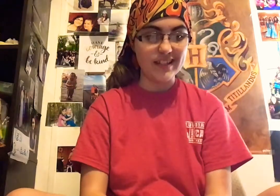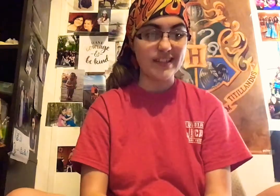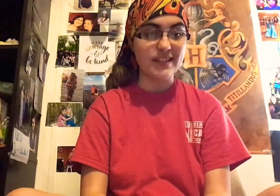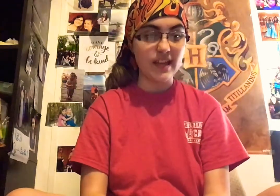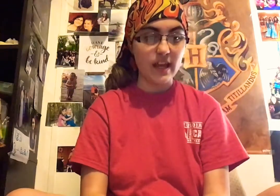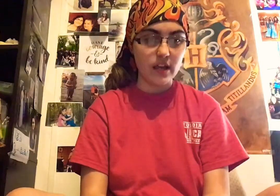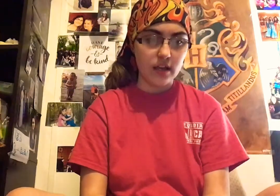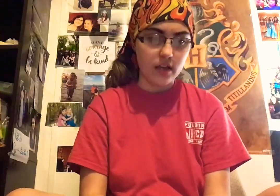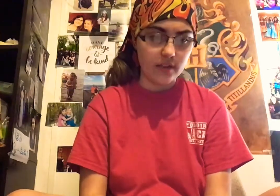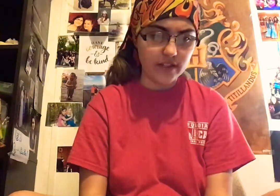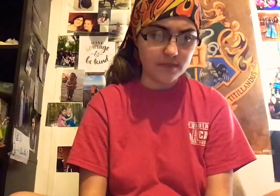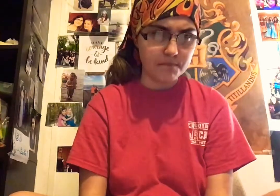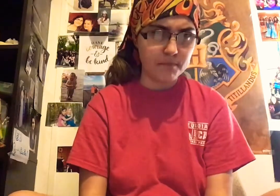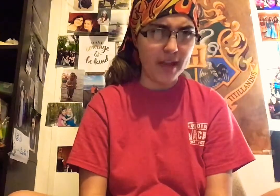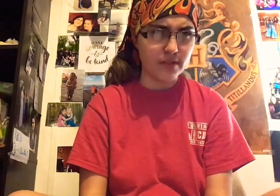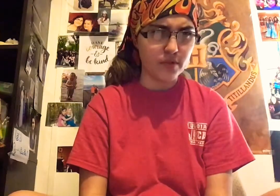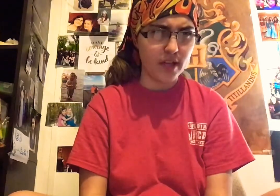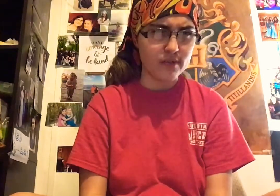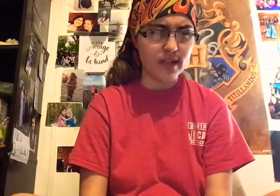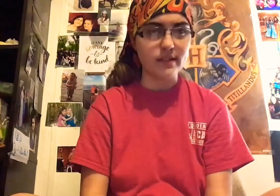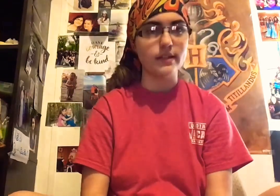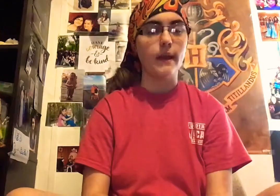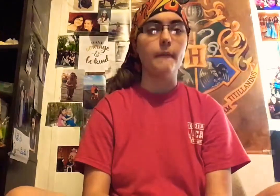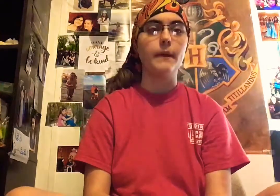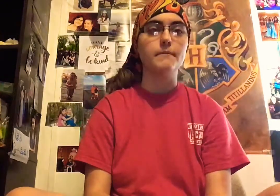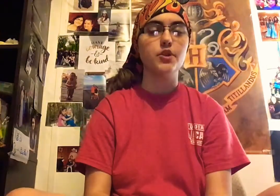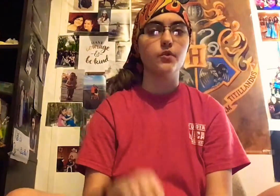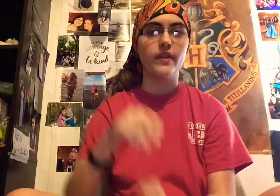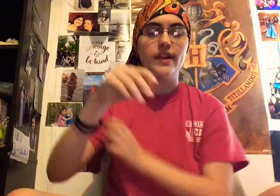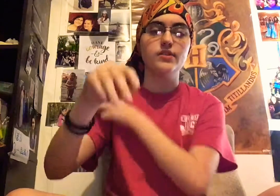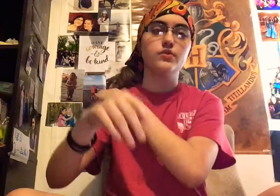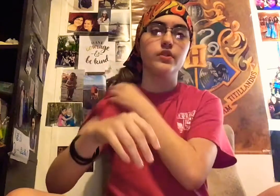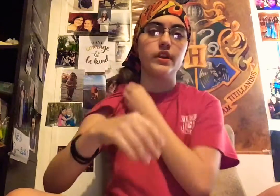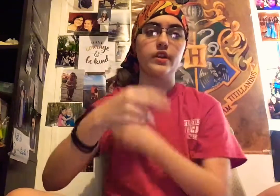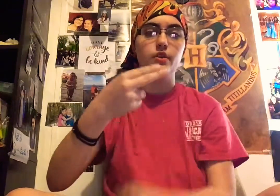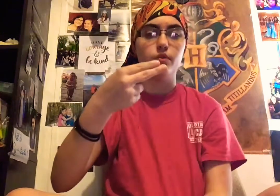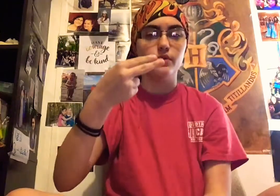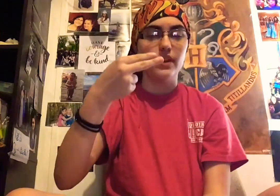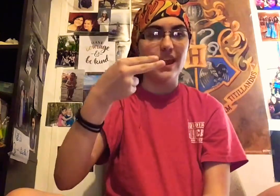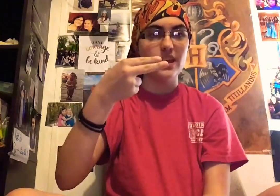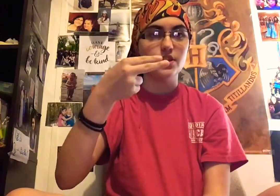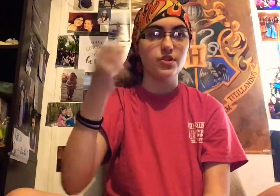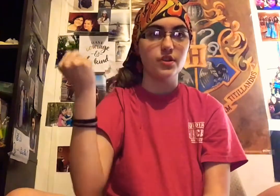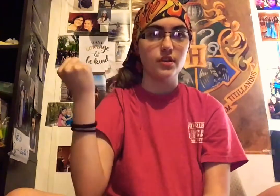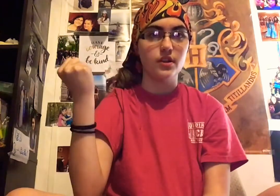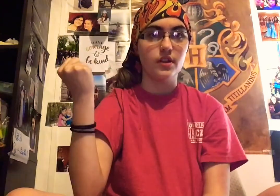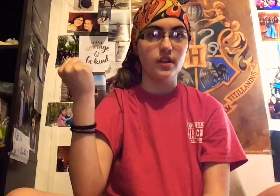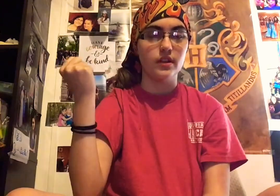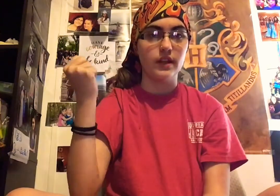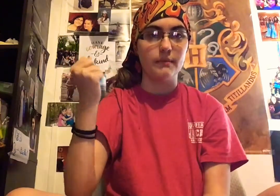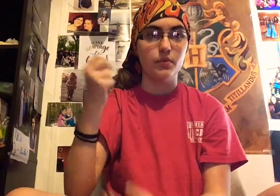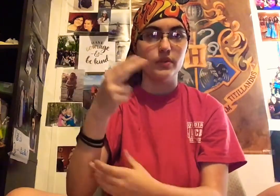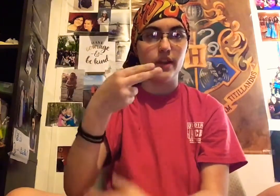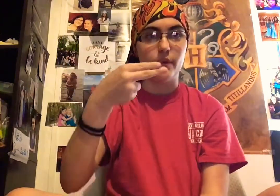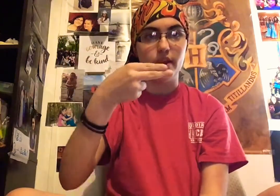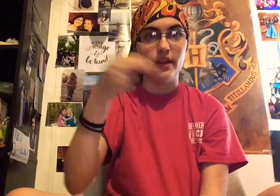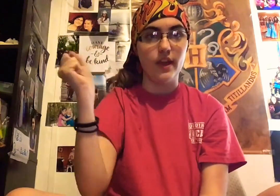is, I think it's high school that goes next. Yeah, okay. So with high school, you're going to go H, and then, pull it out of the way.